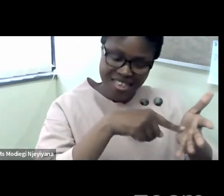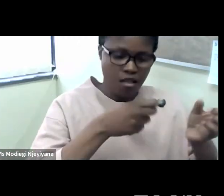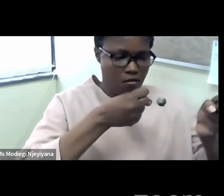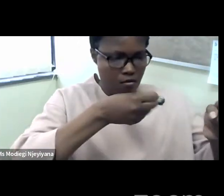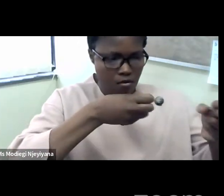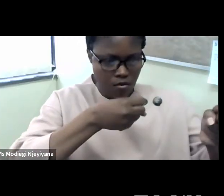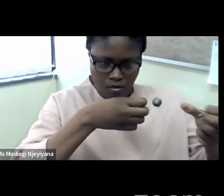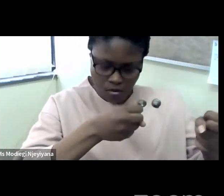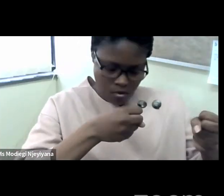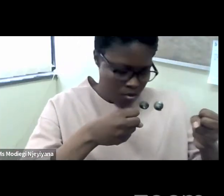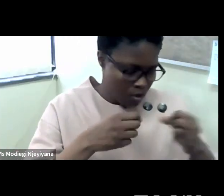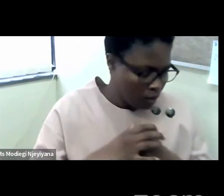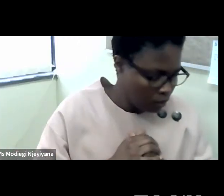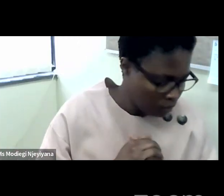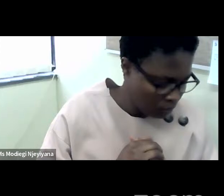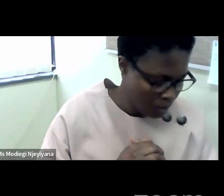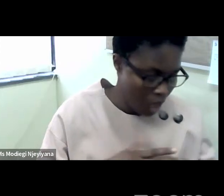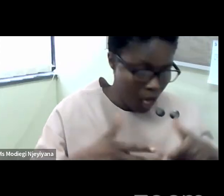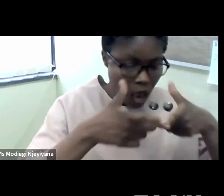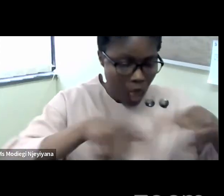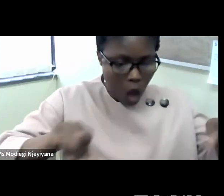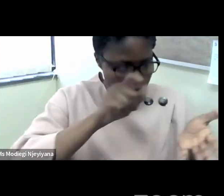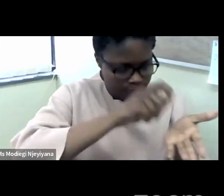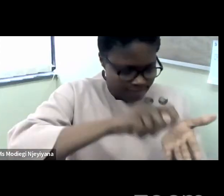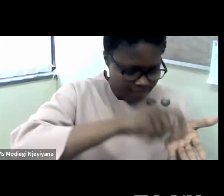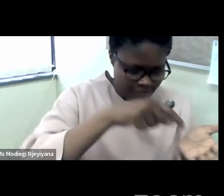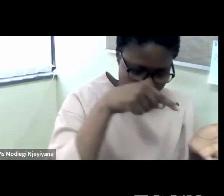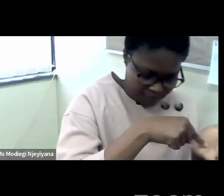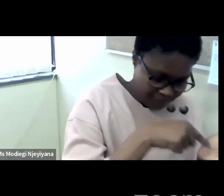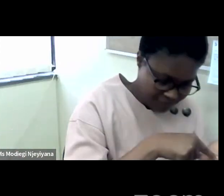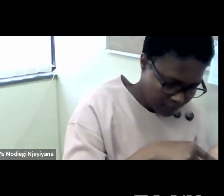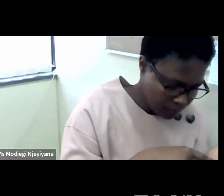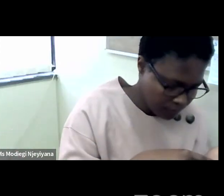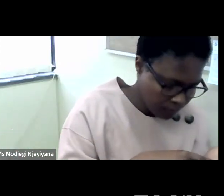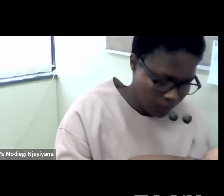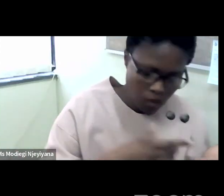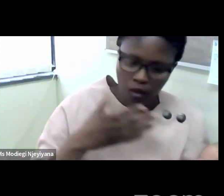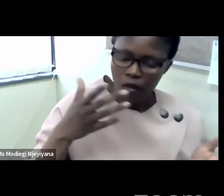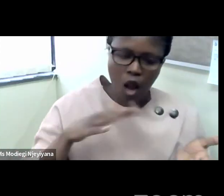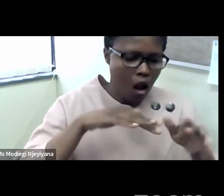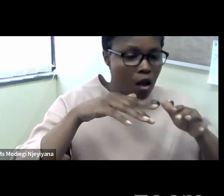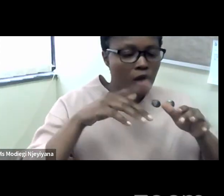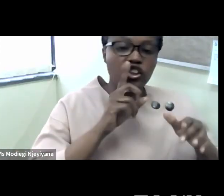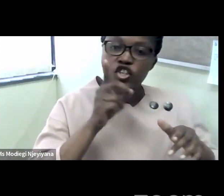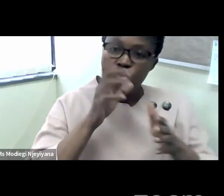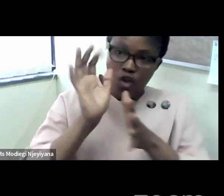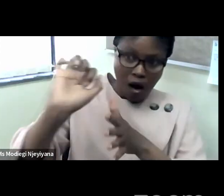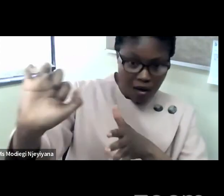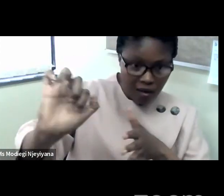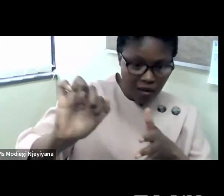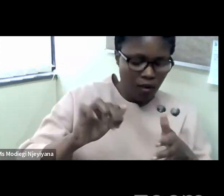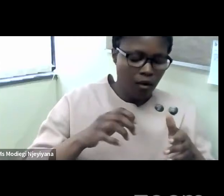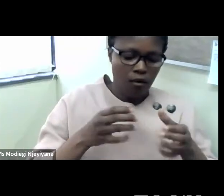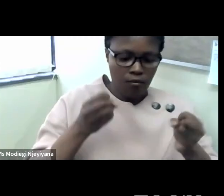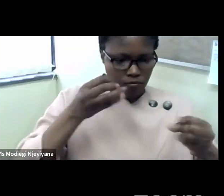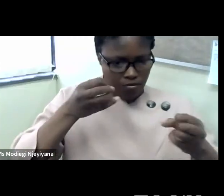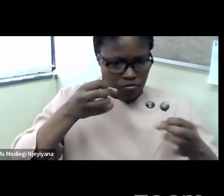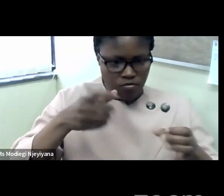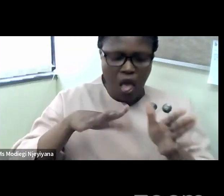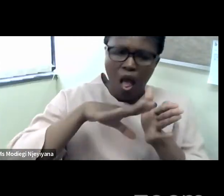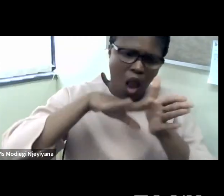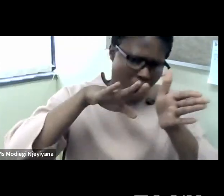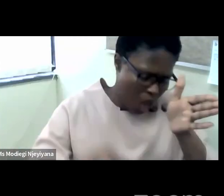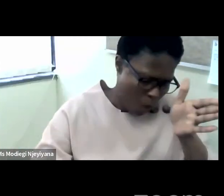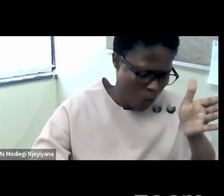because they learn in a visual manner. They need to have a strong linguistic foundation.